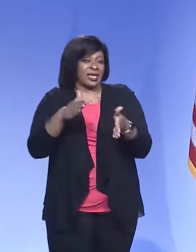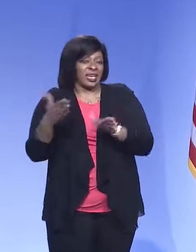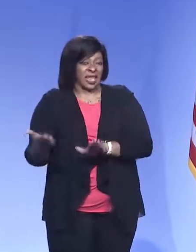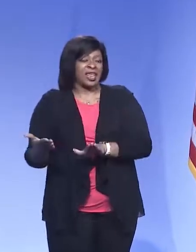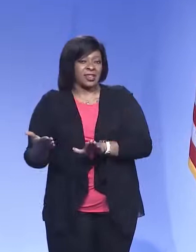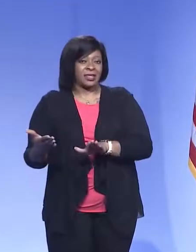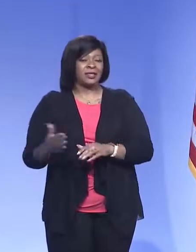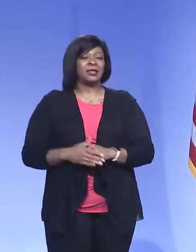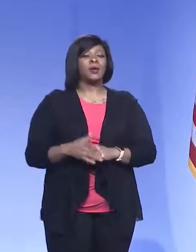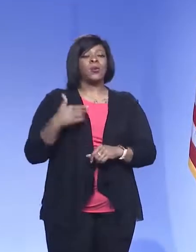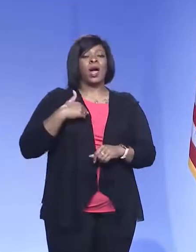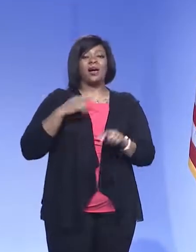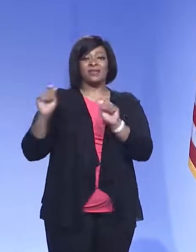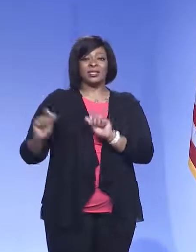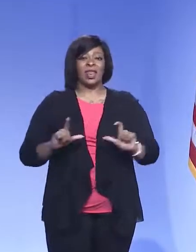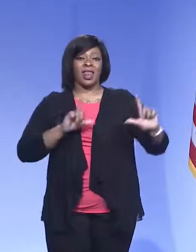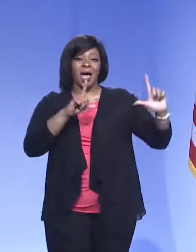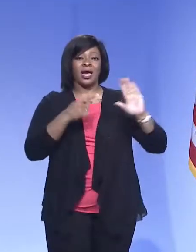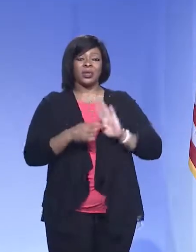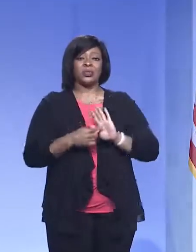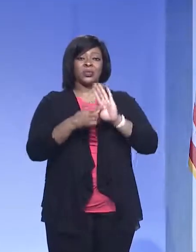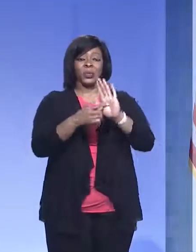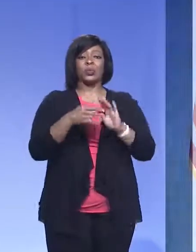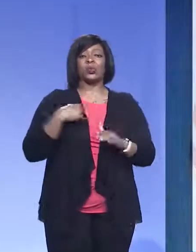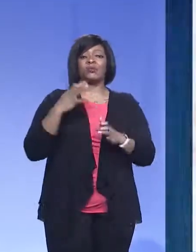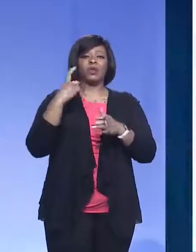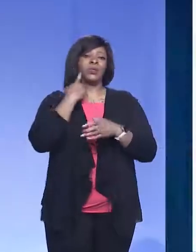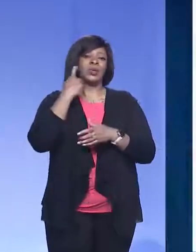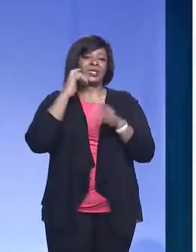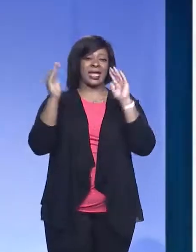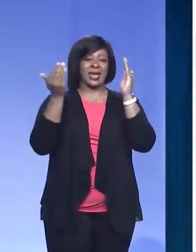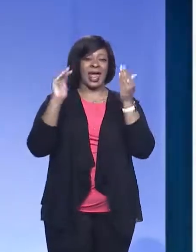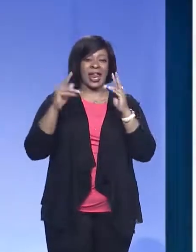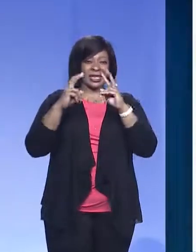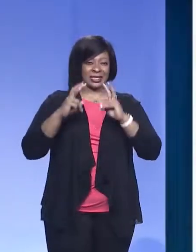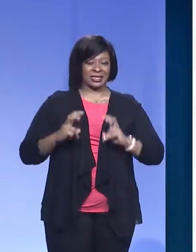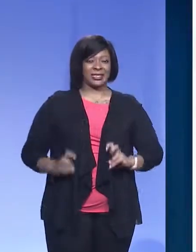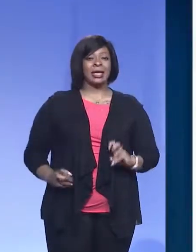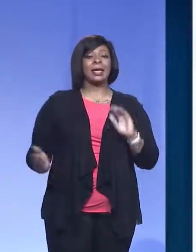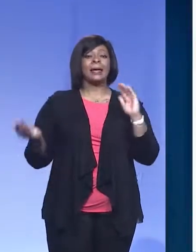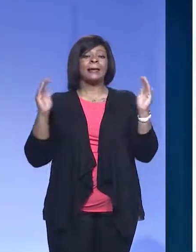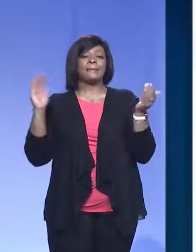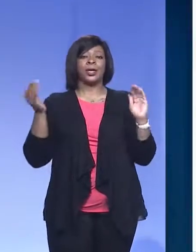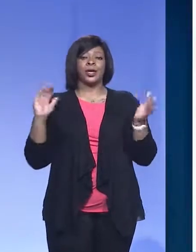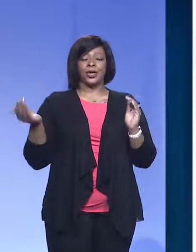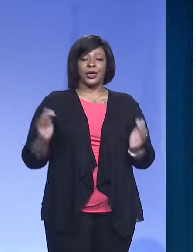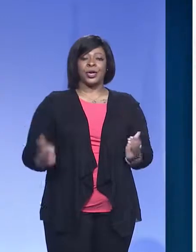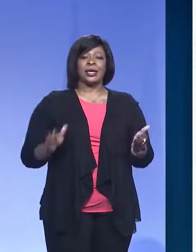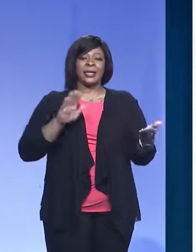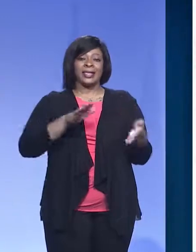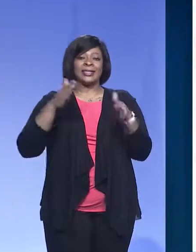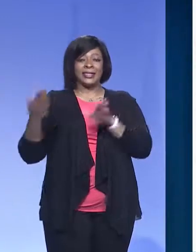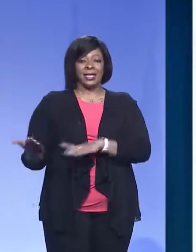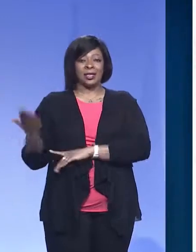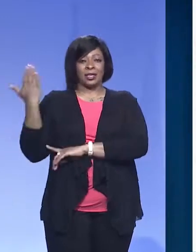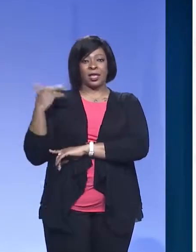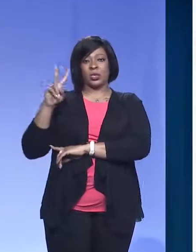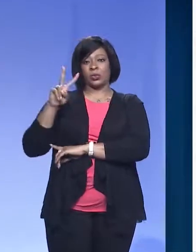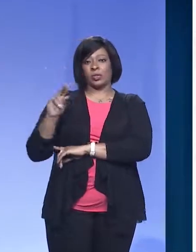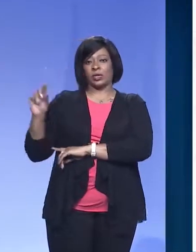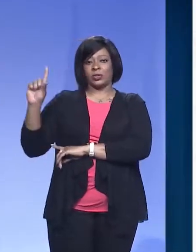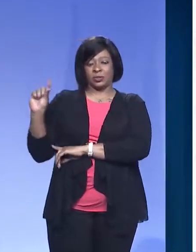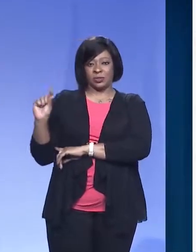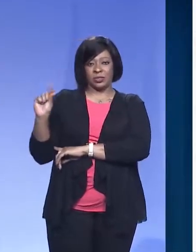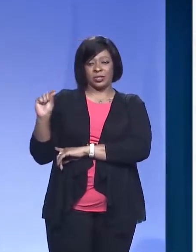we have a slide to show today where we've done some recent analysis comparing the deaths in